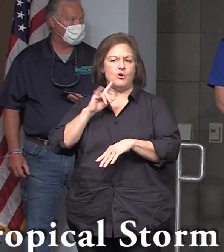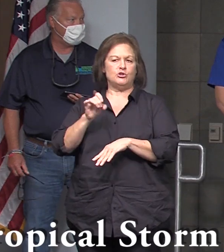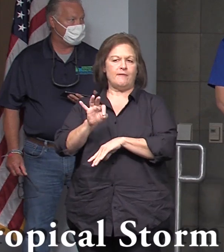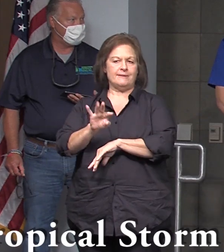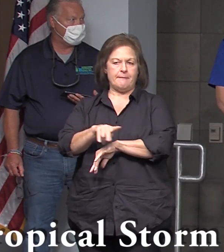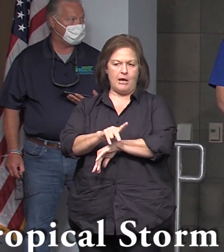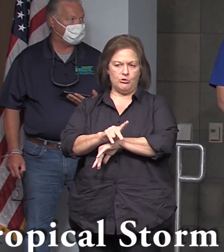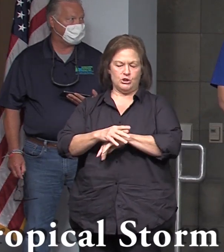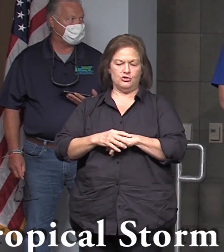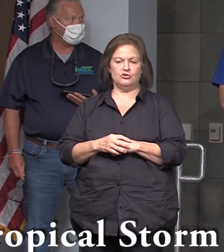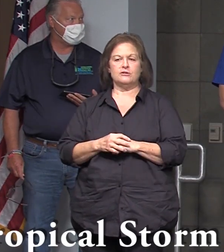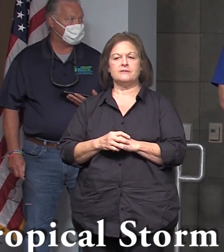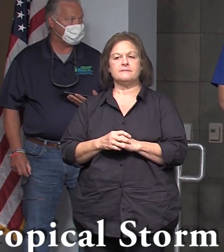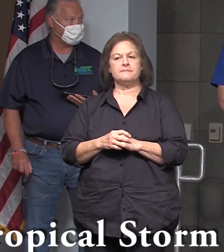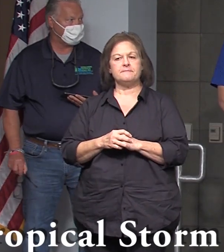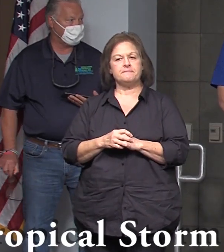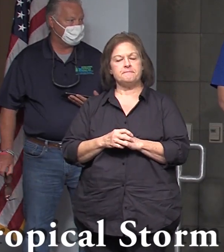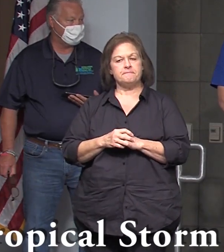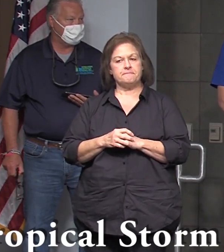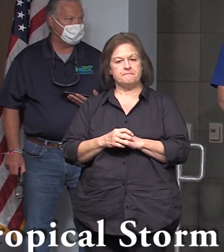Parish.